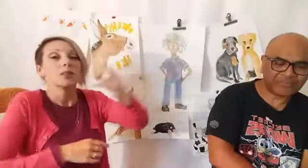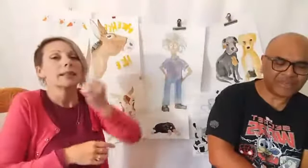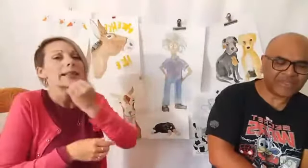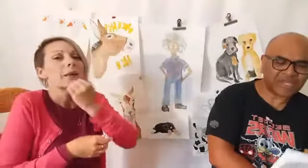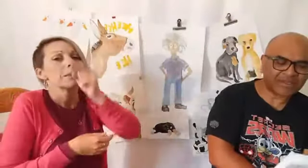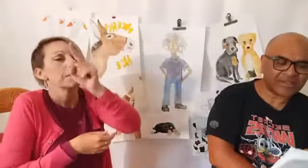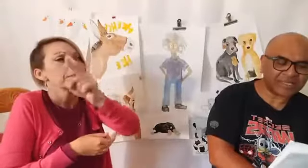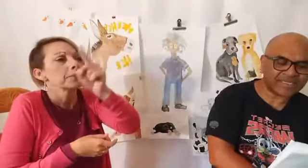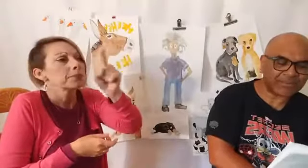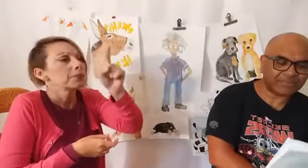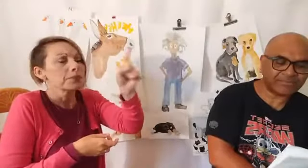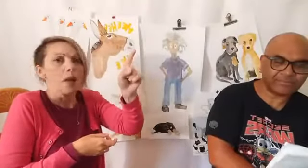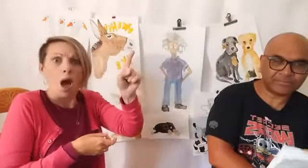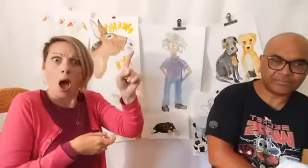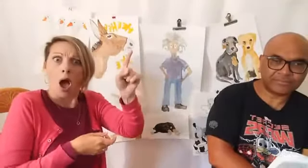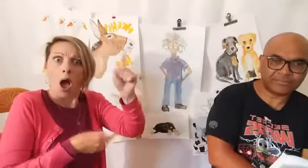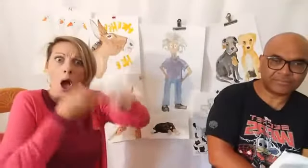He checked the dolly tub.